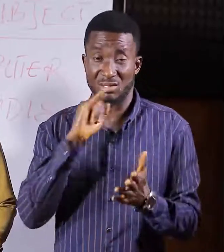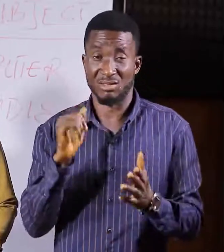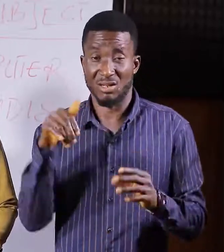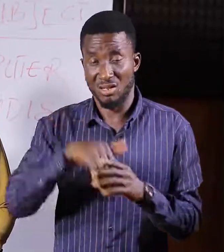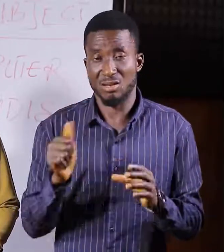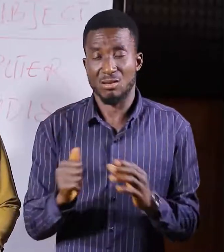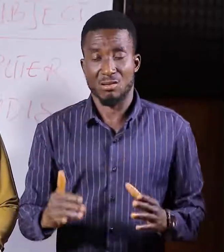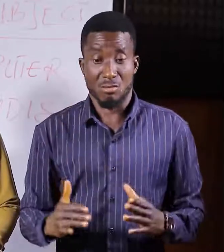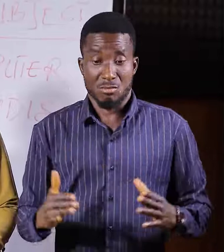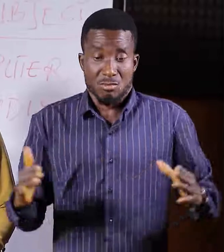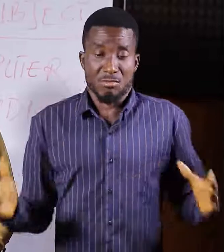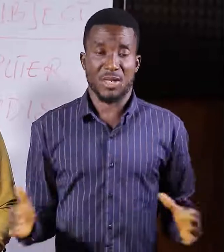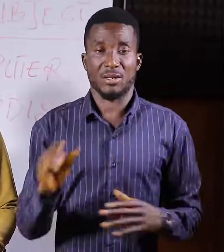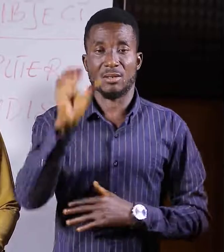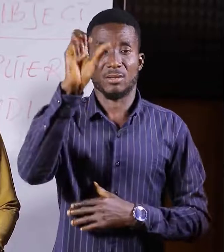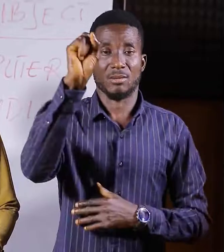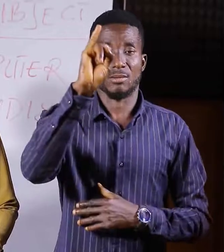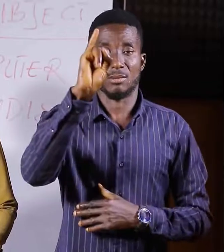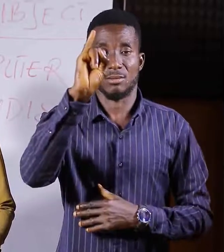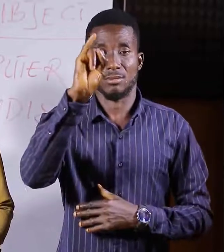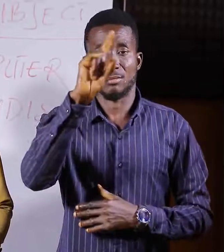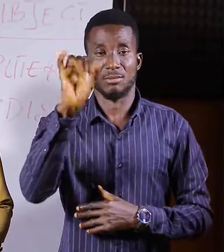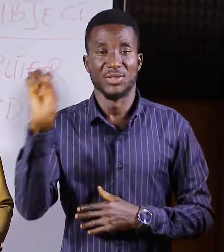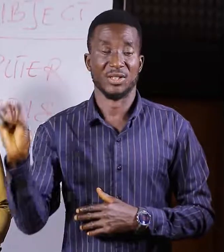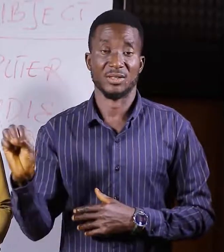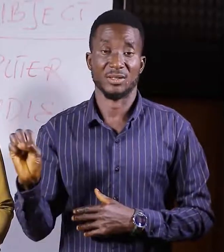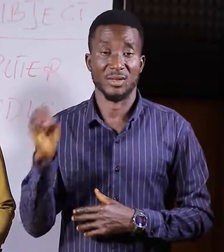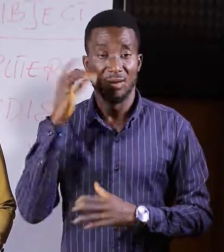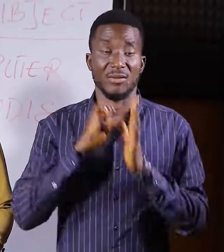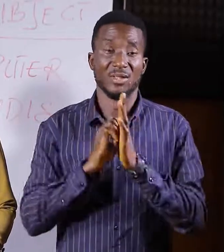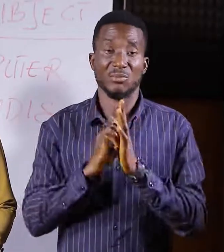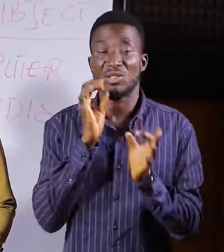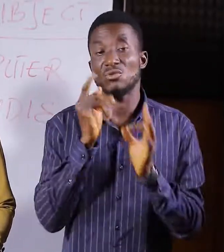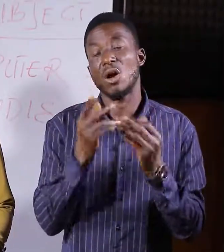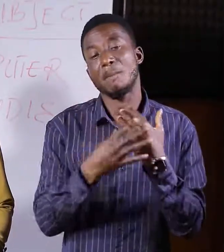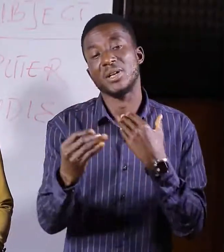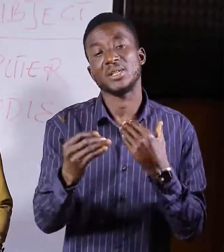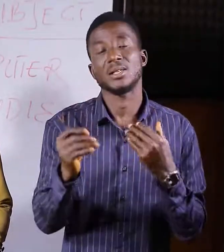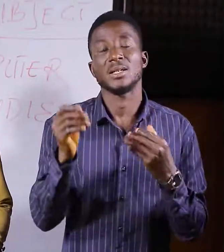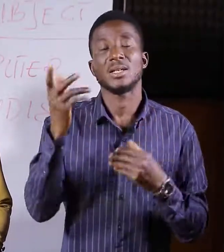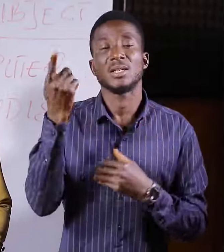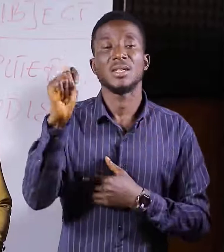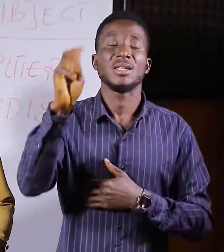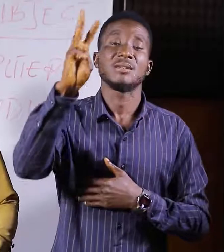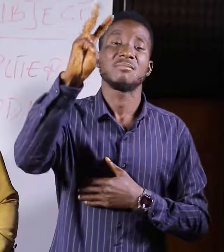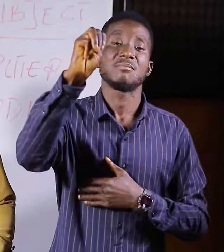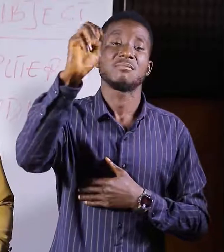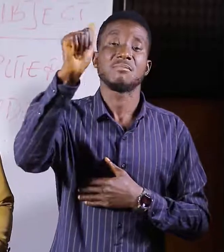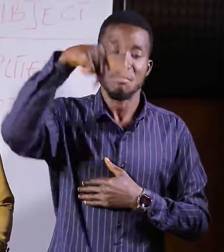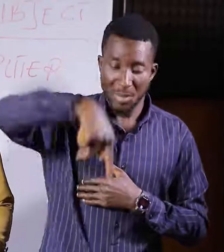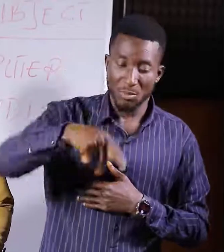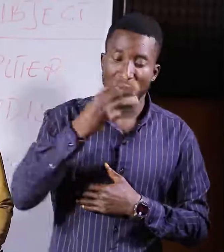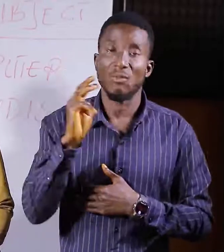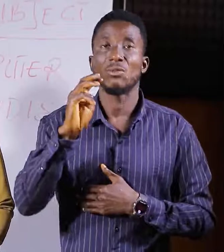normal printer. For instance, you're printing out the map of Nigeria or the map of the entire world on a very big